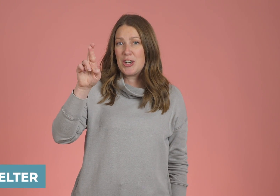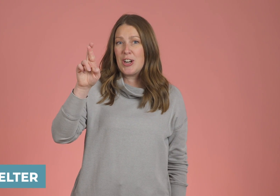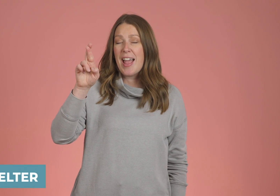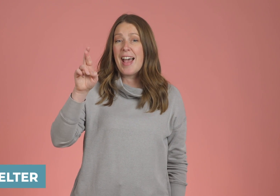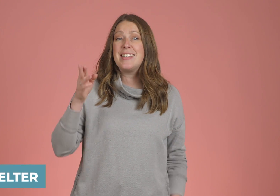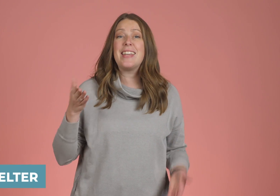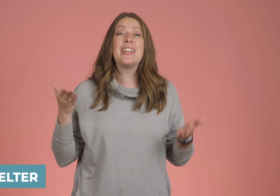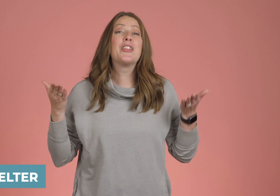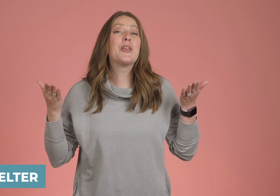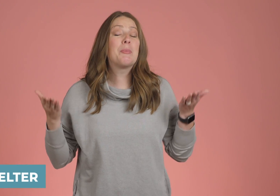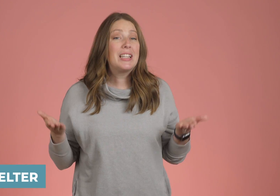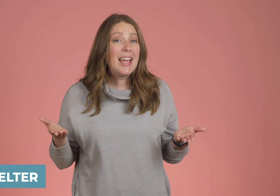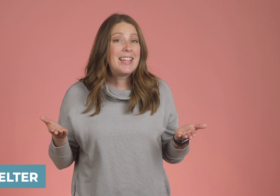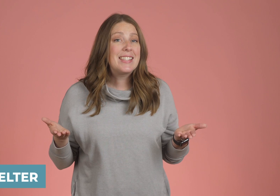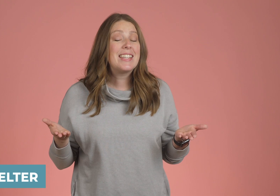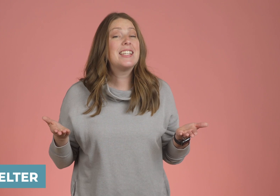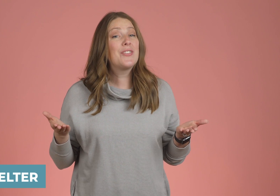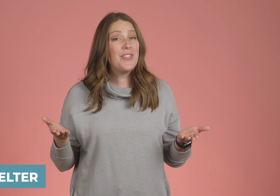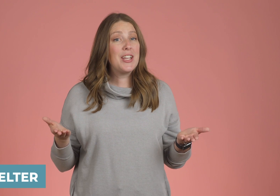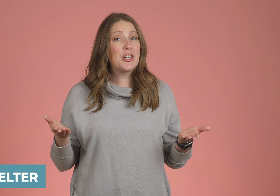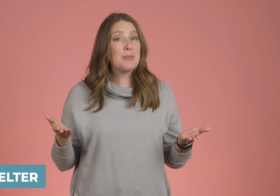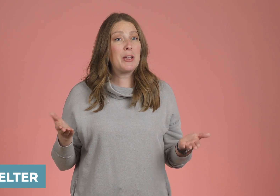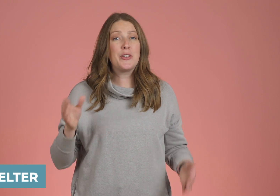Shelter, as in the place, is finger spelled.